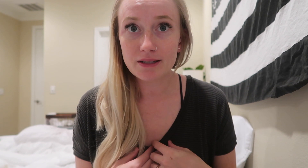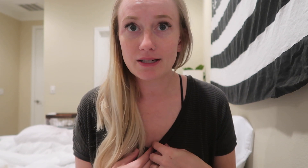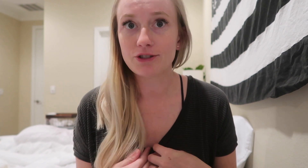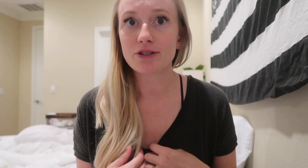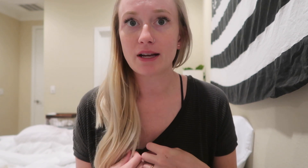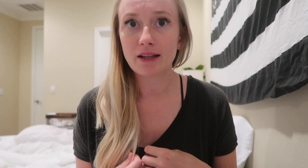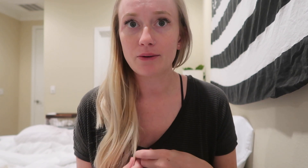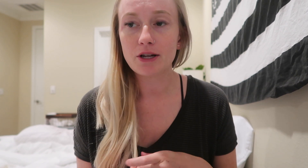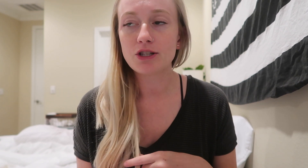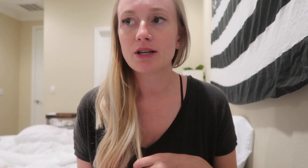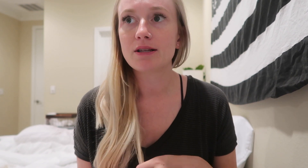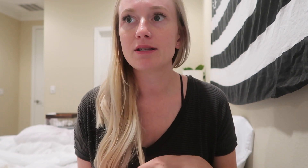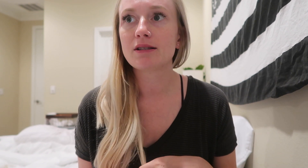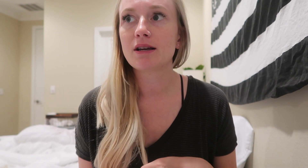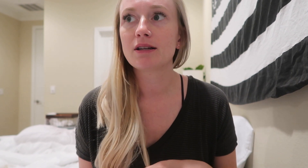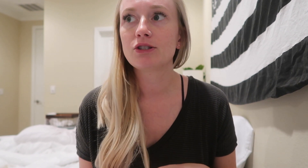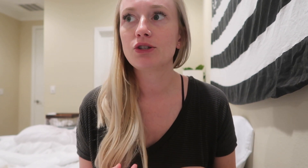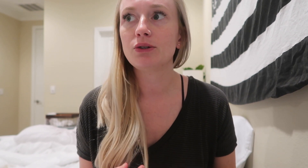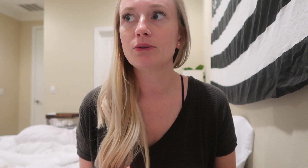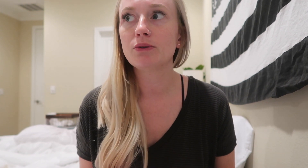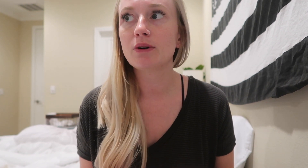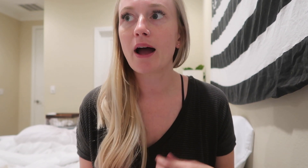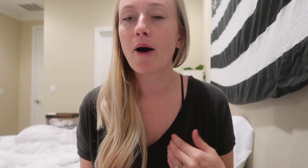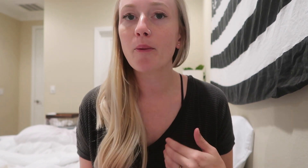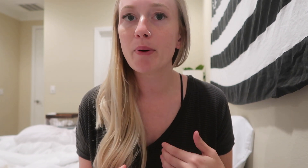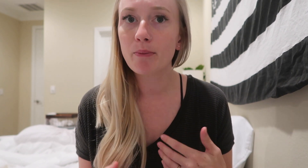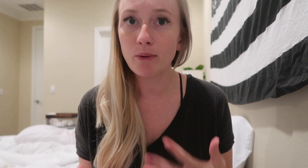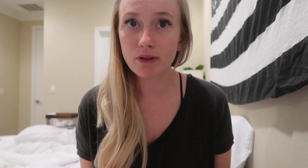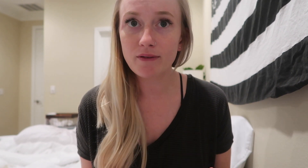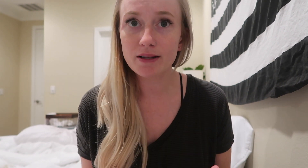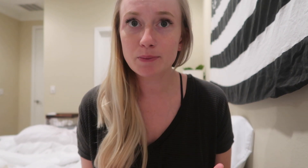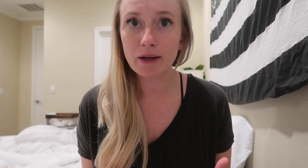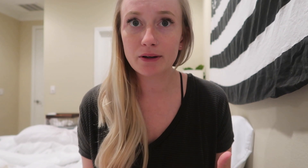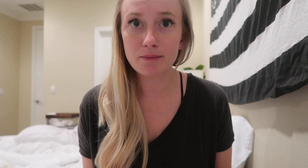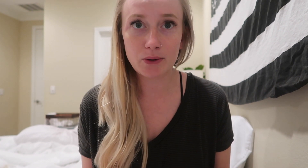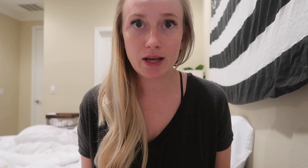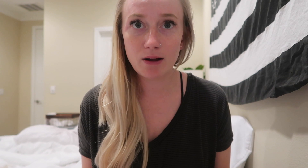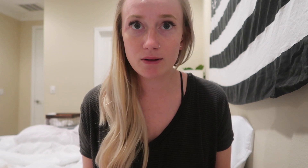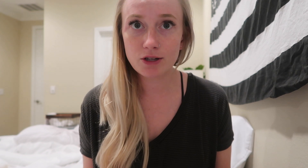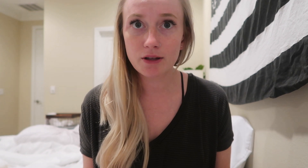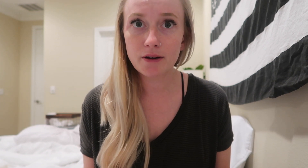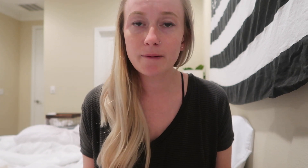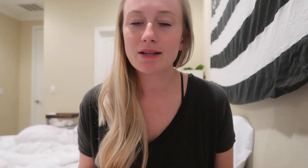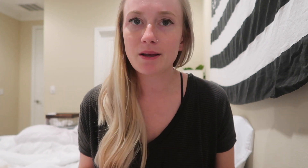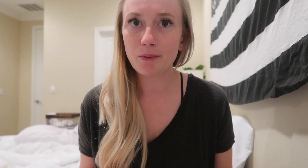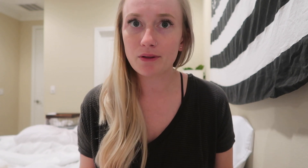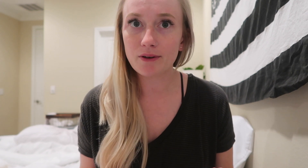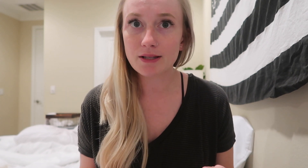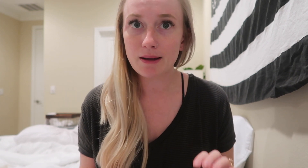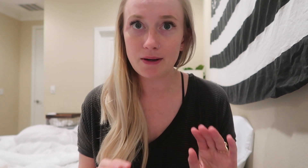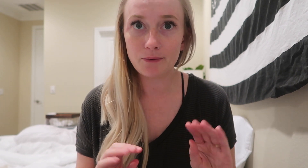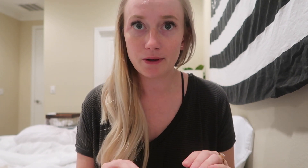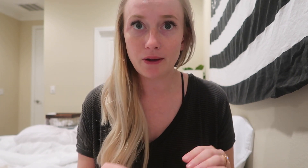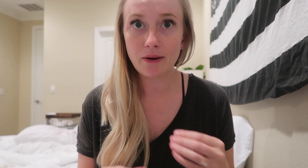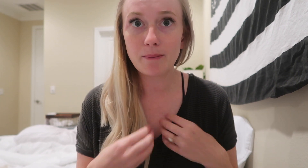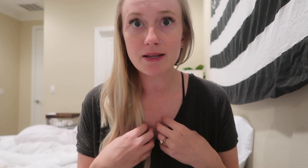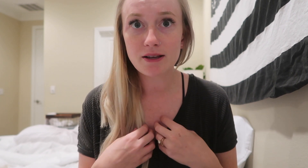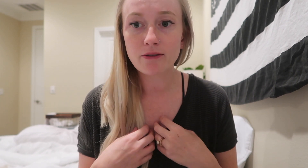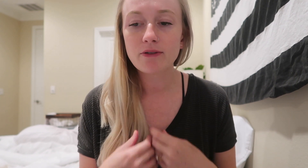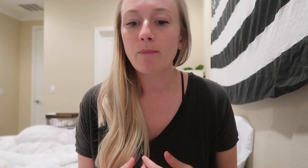teach her sign language is to help both of us better communicate with each other. When I say both of us, I mean Willow and myself,